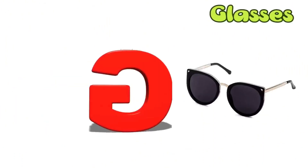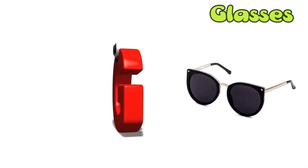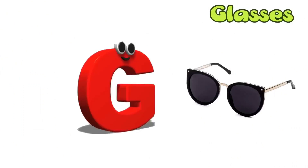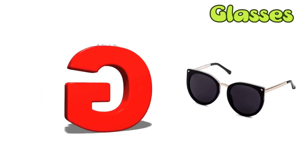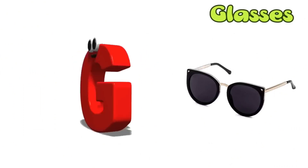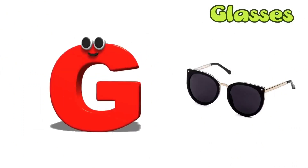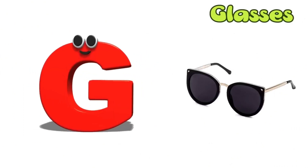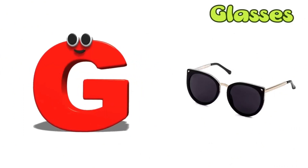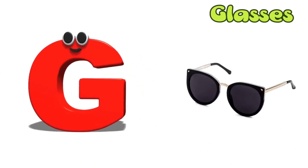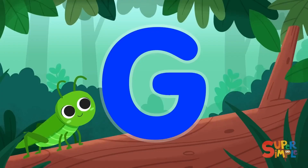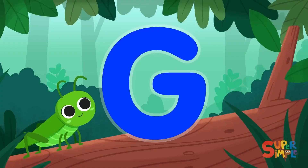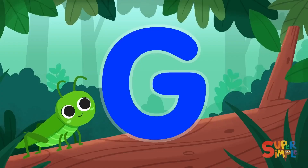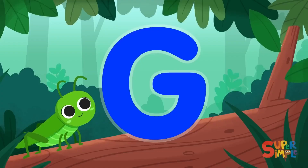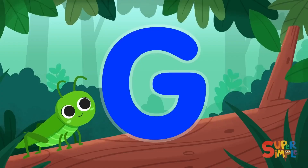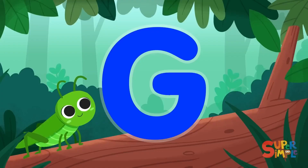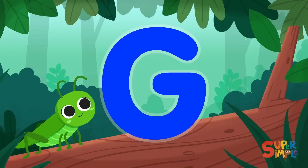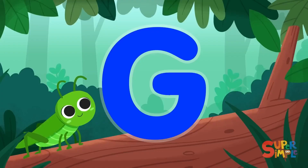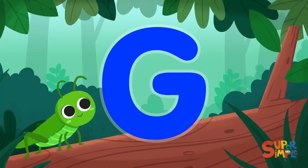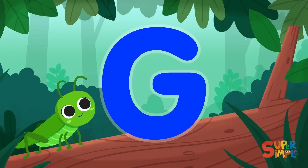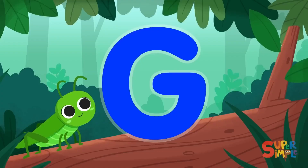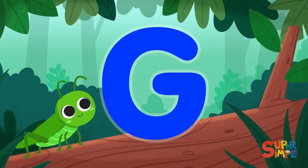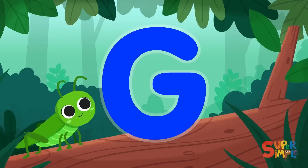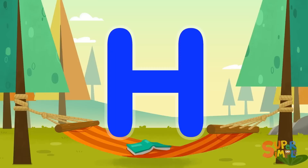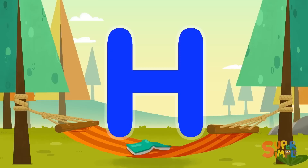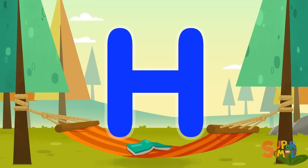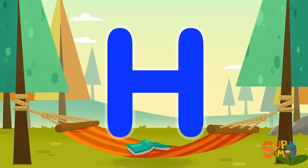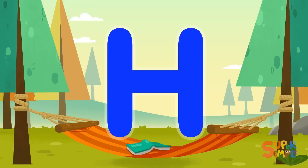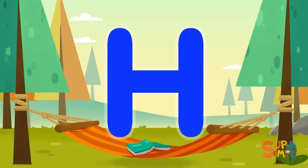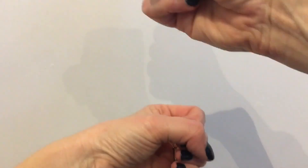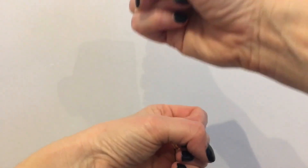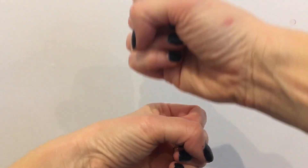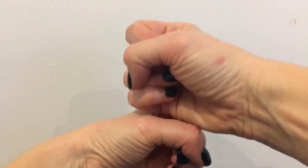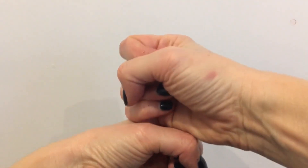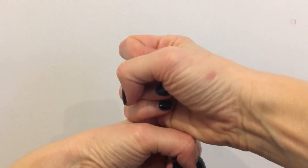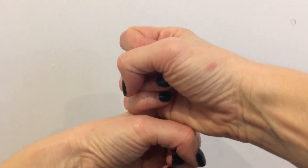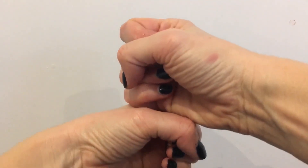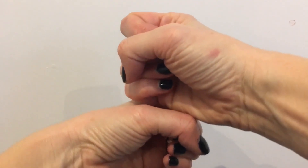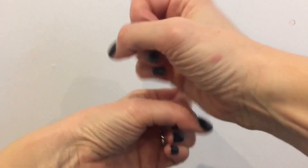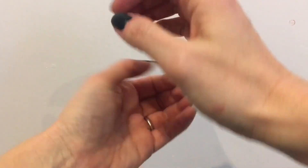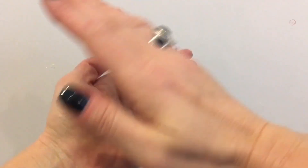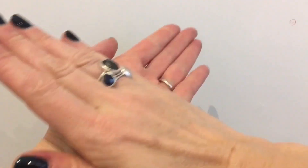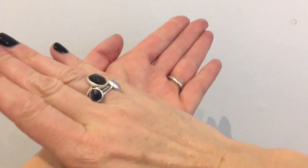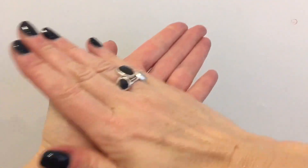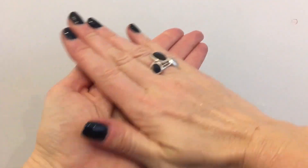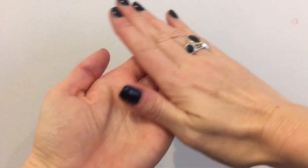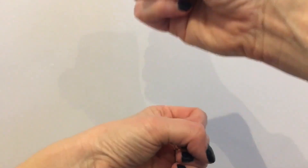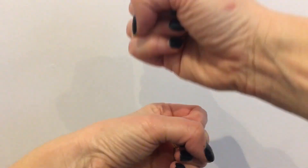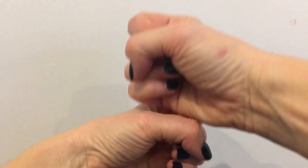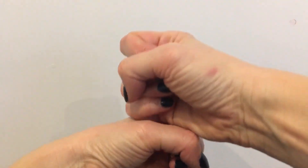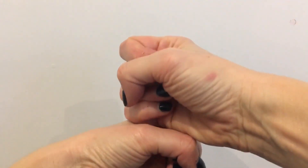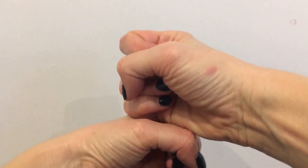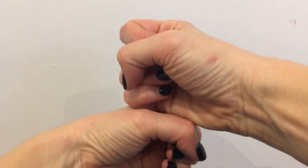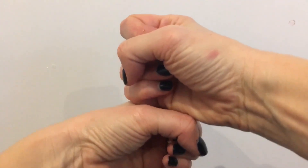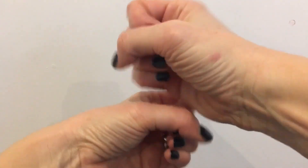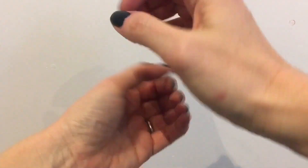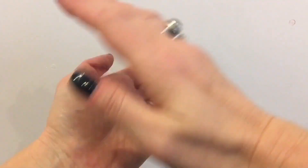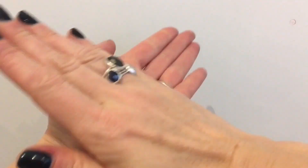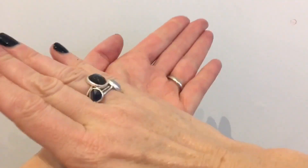G, glass, G, H, G, H, G,